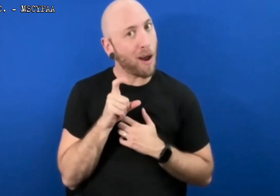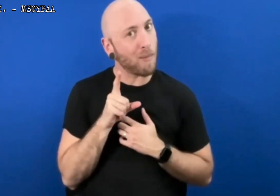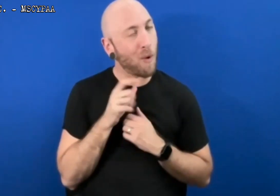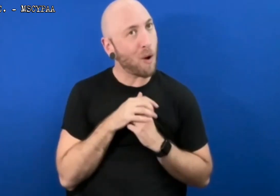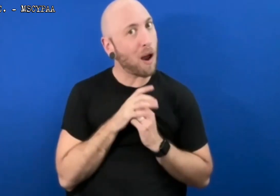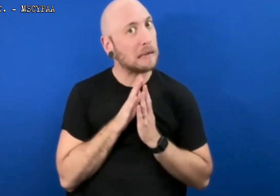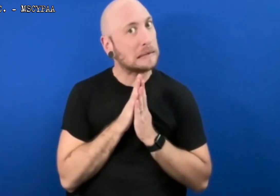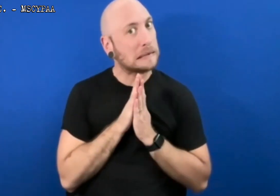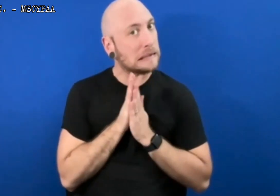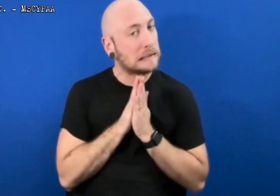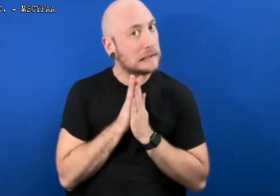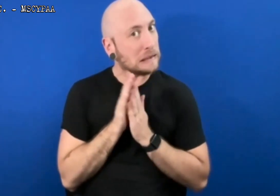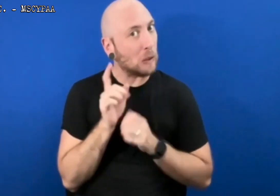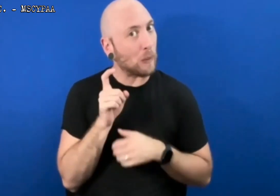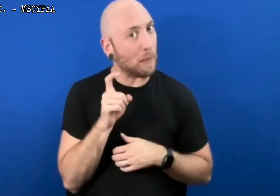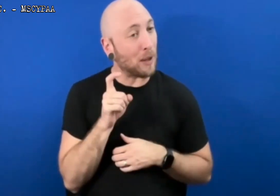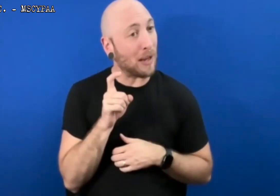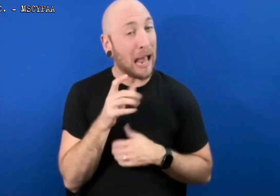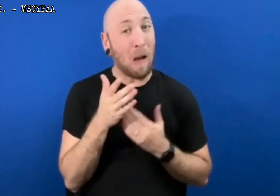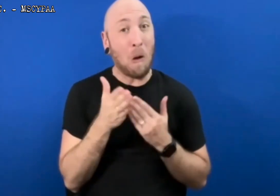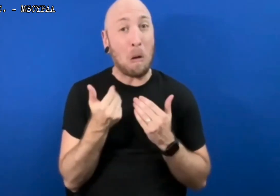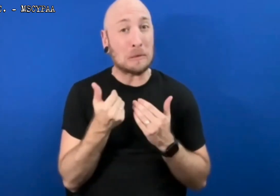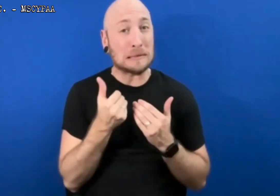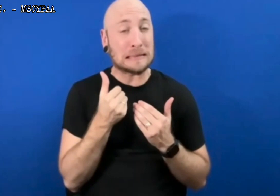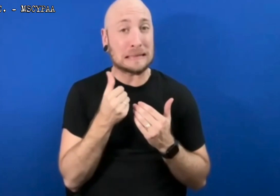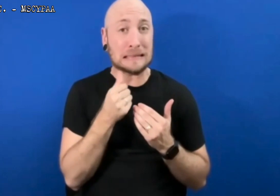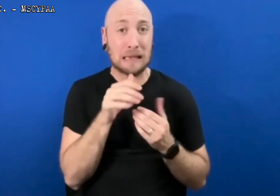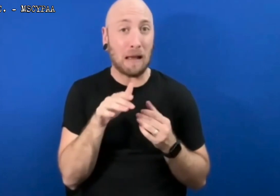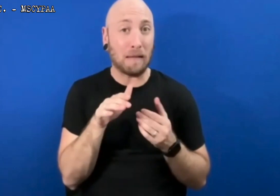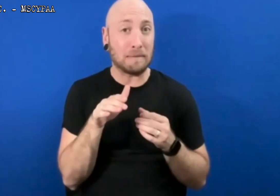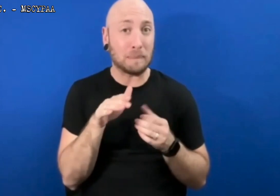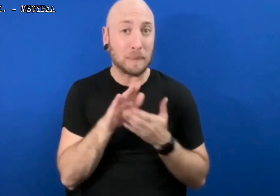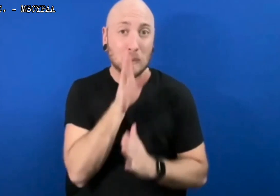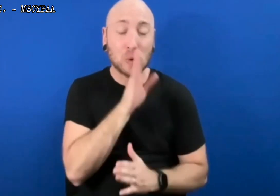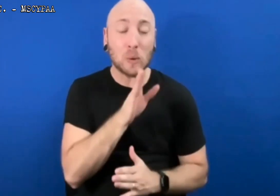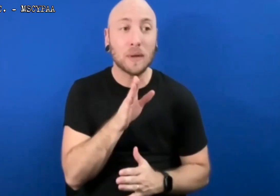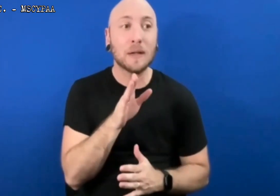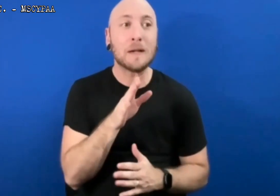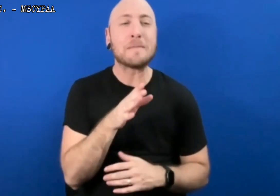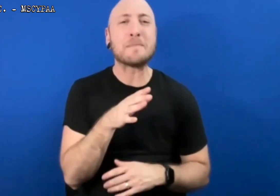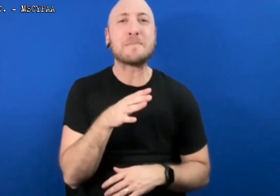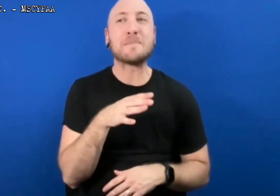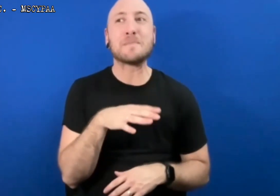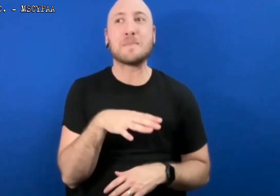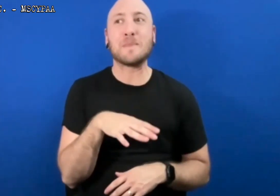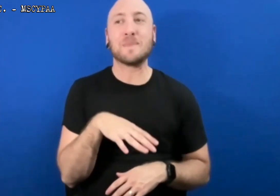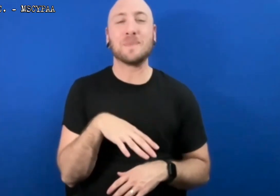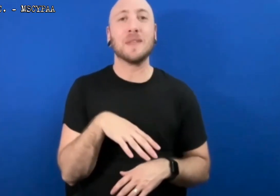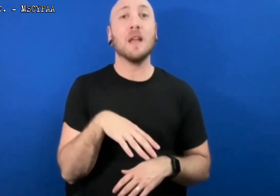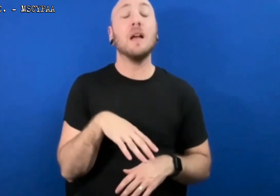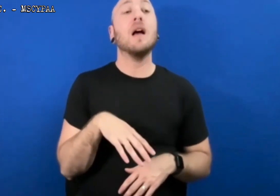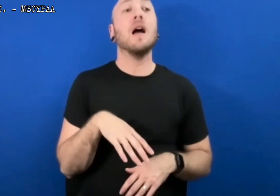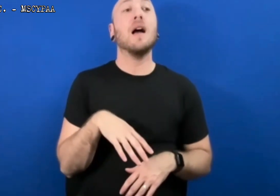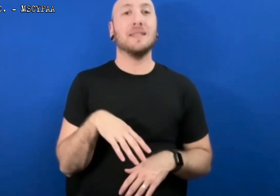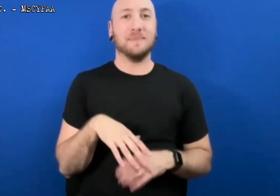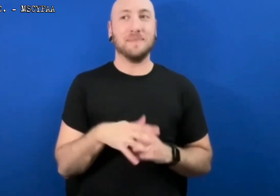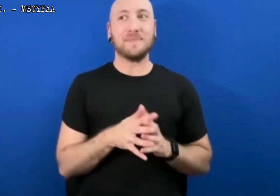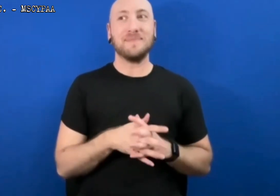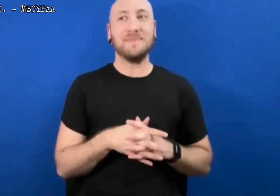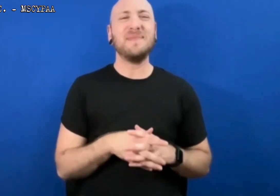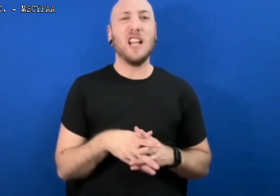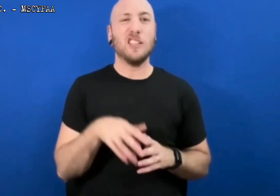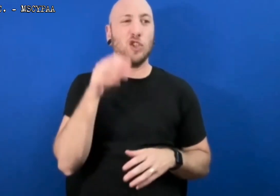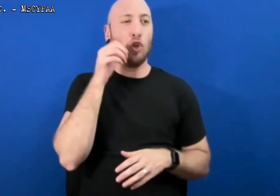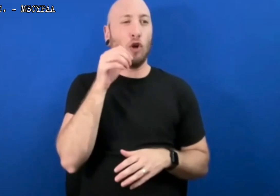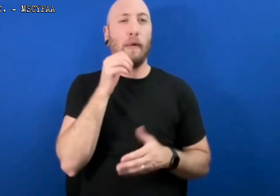time. And I almost didn't make it. Like I remember I got dropped off by a girl who had an unregistered car at a liquor store, and I called